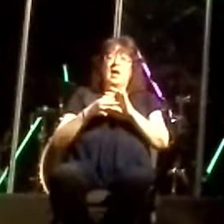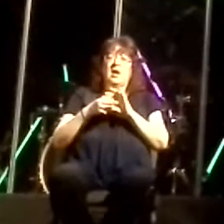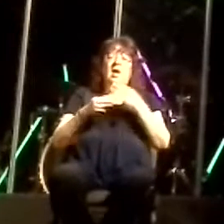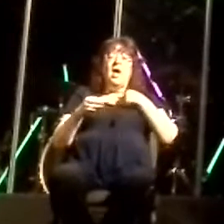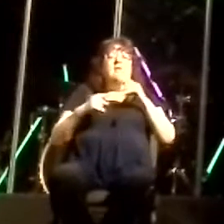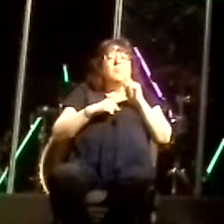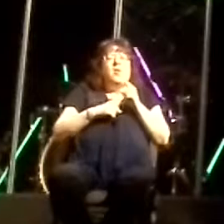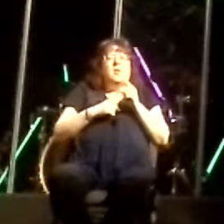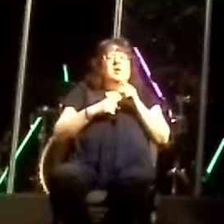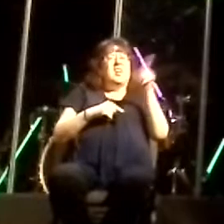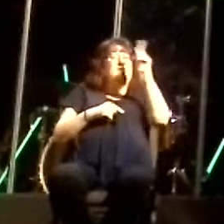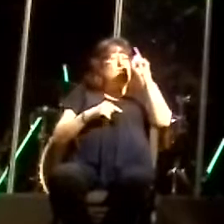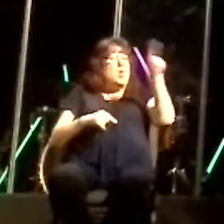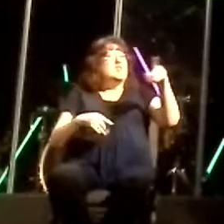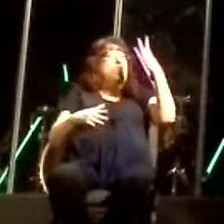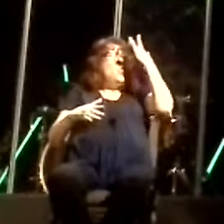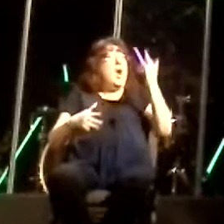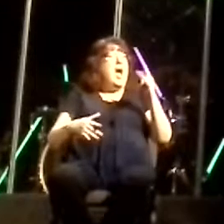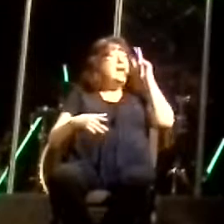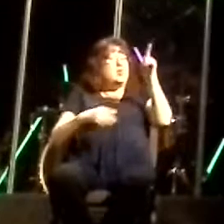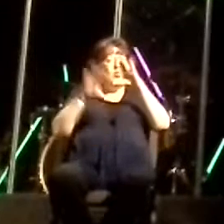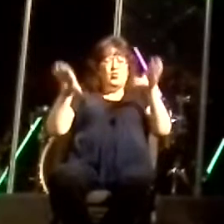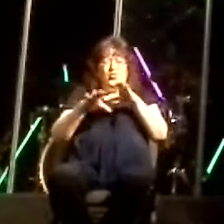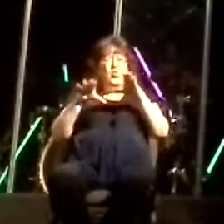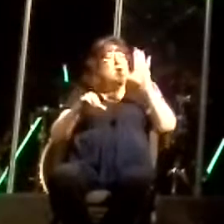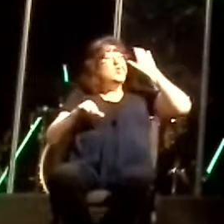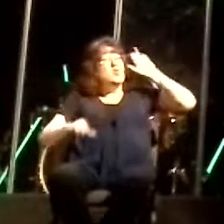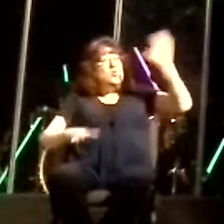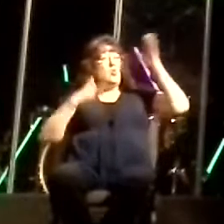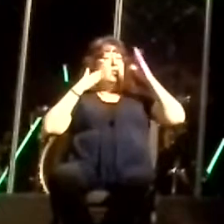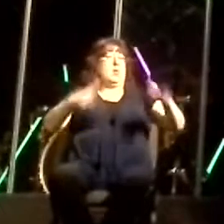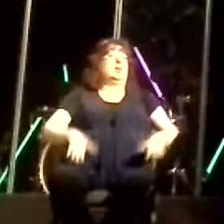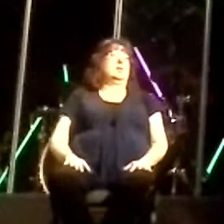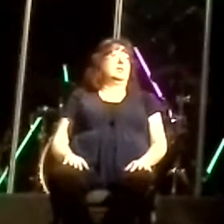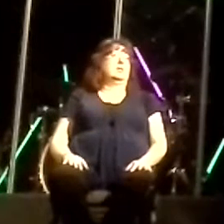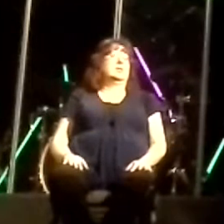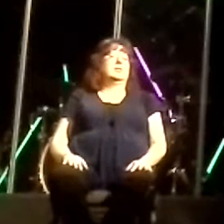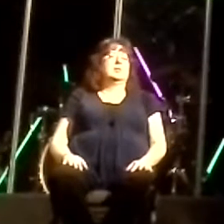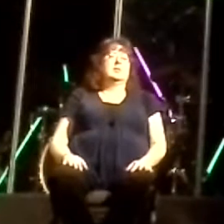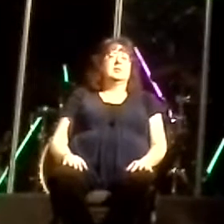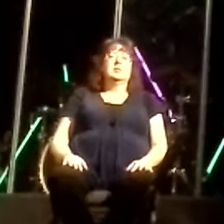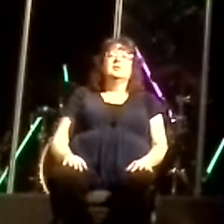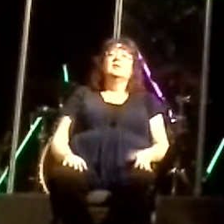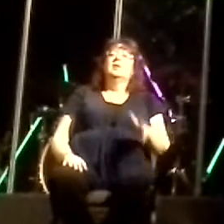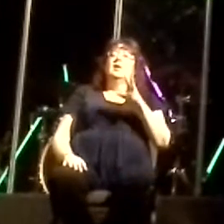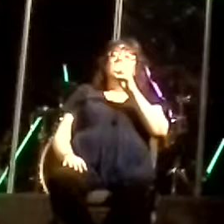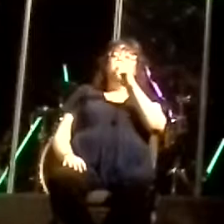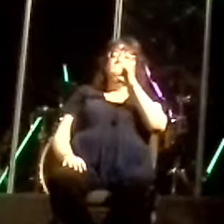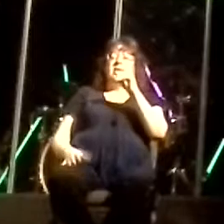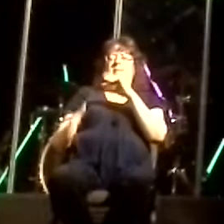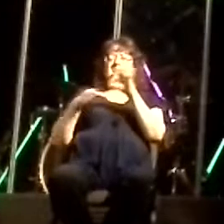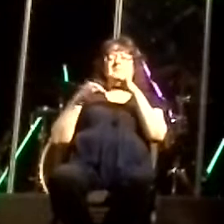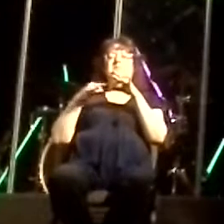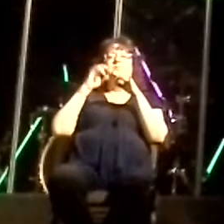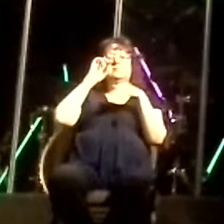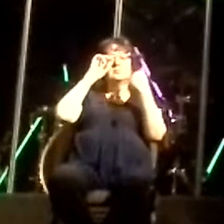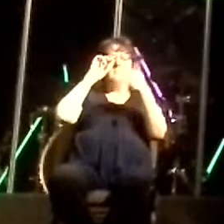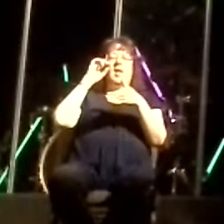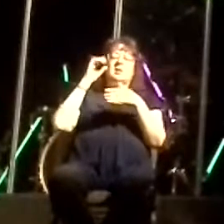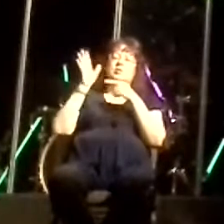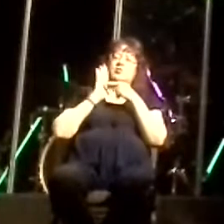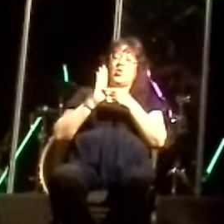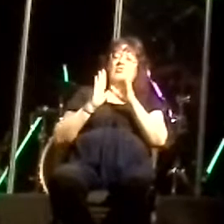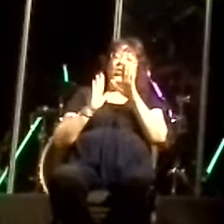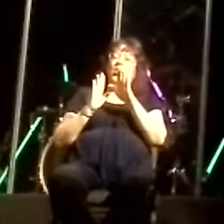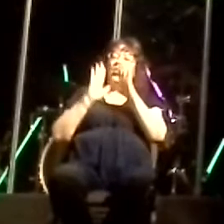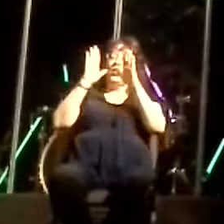those moments of questioning, "God, why did you do it the way that you did it?" But what Martha says next shows a lot about